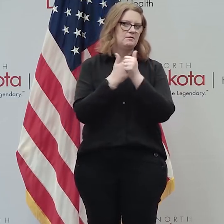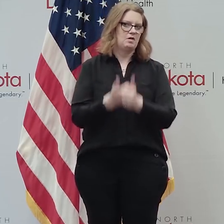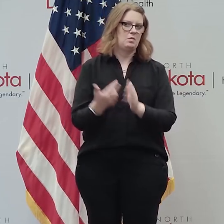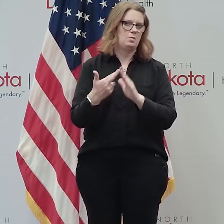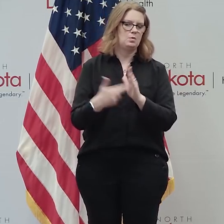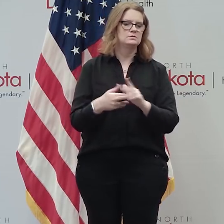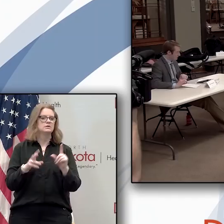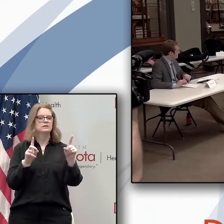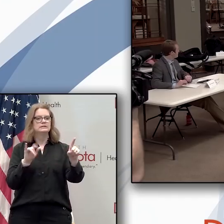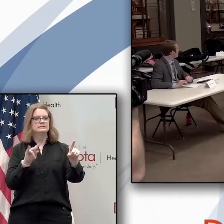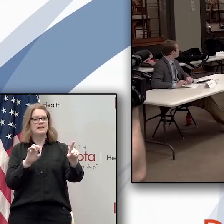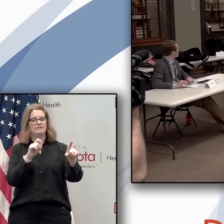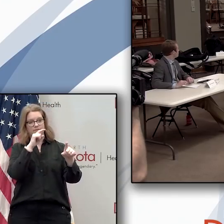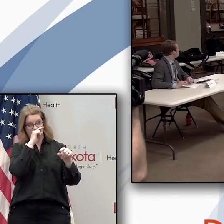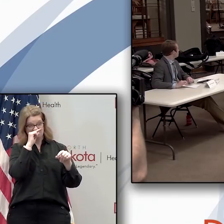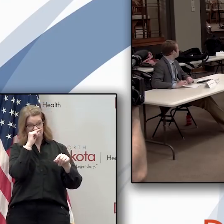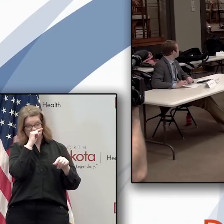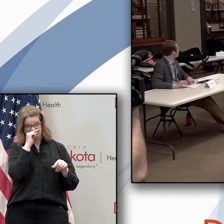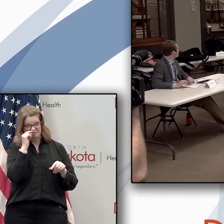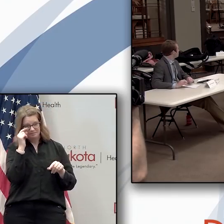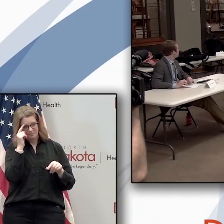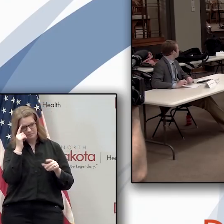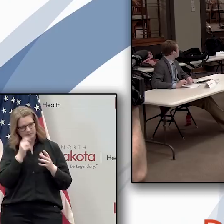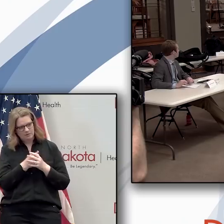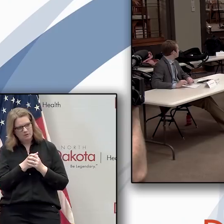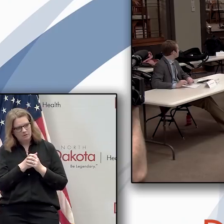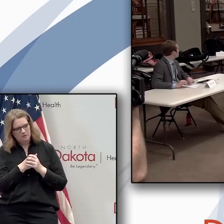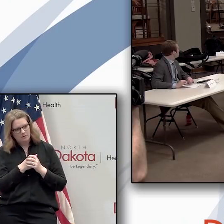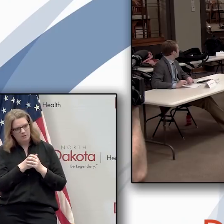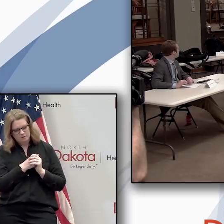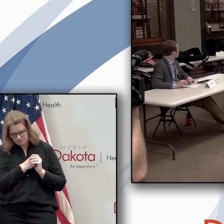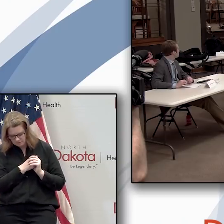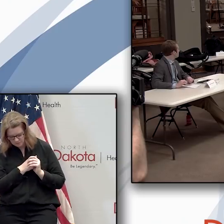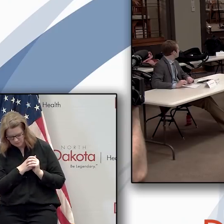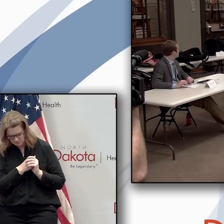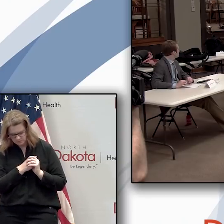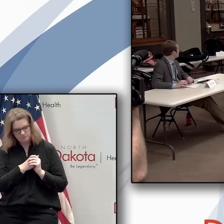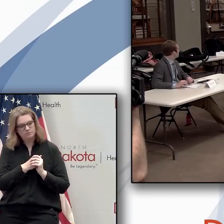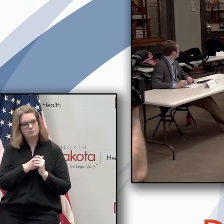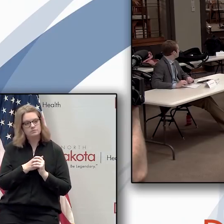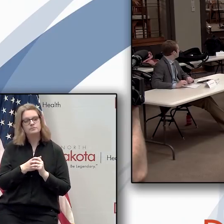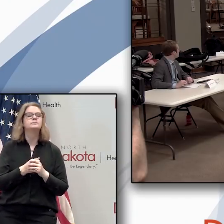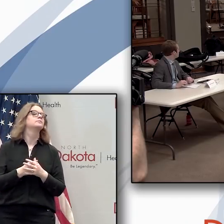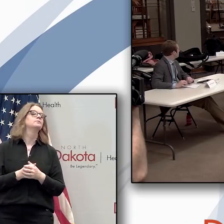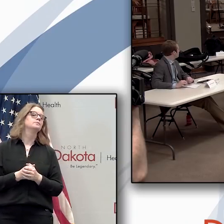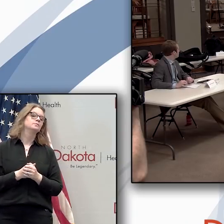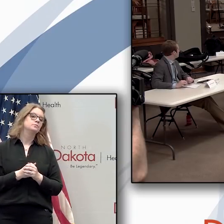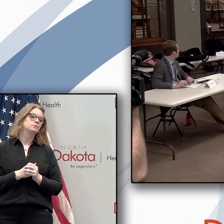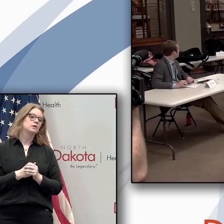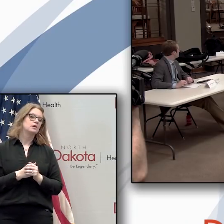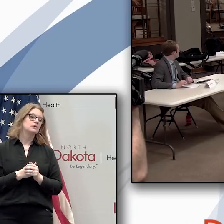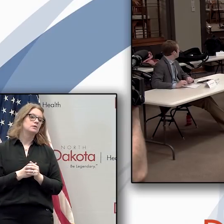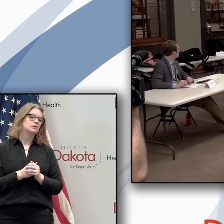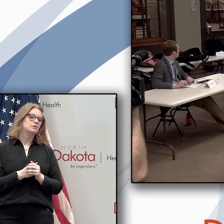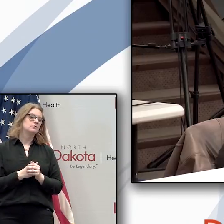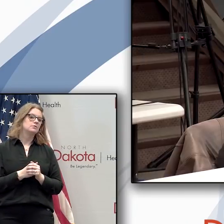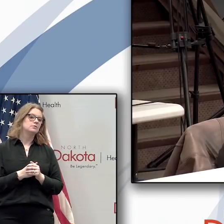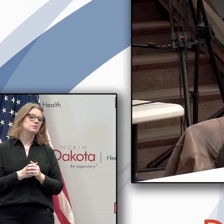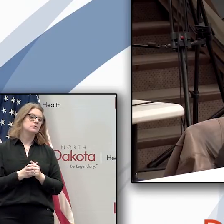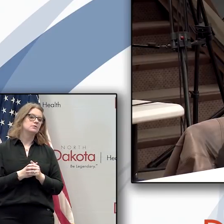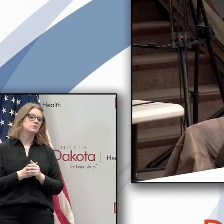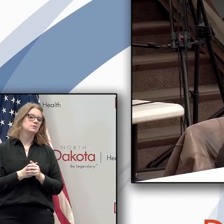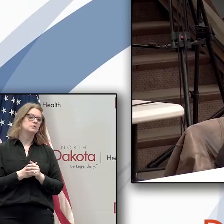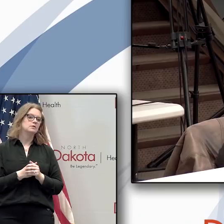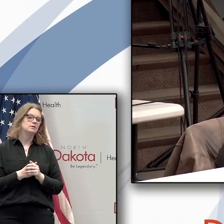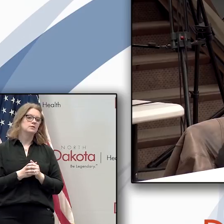Dave? I've heard some people talk about the potential for having some kind